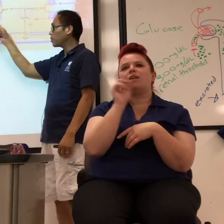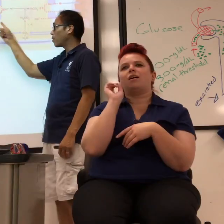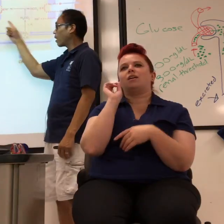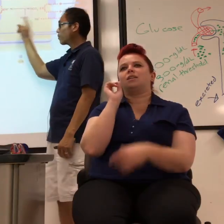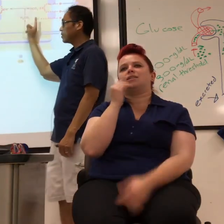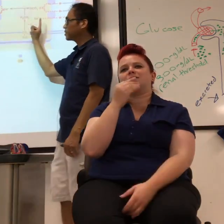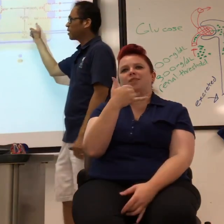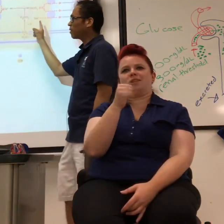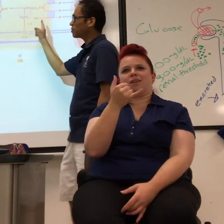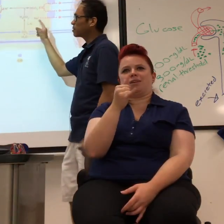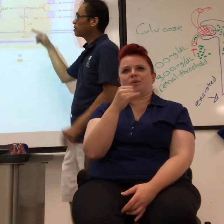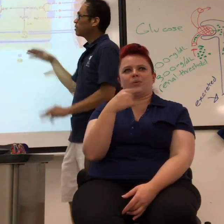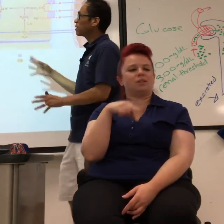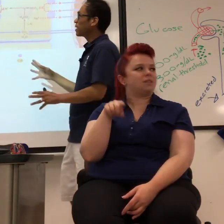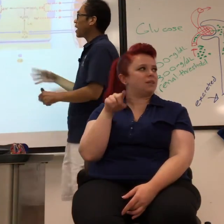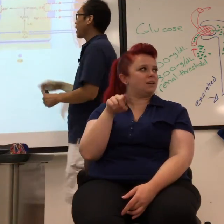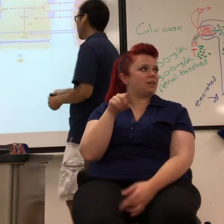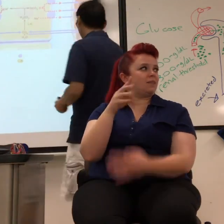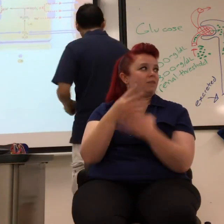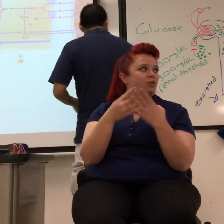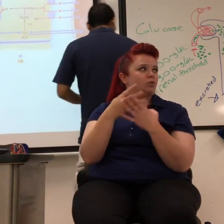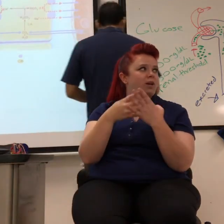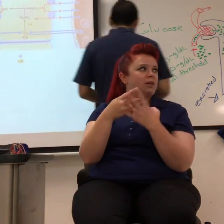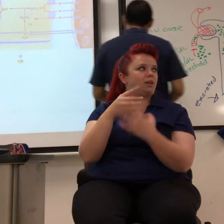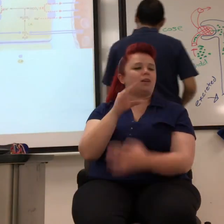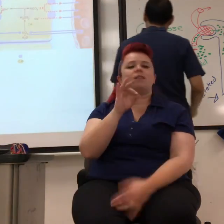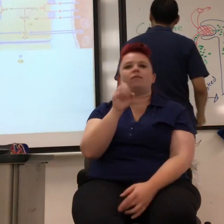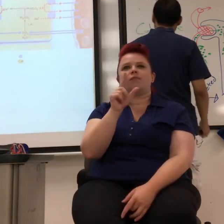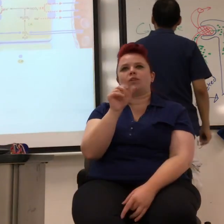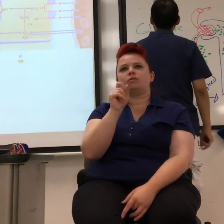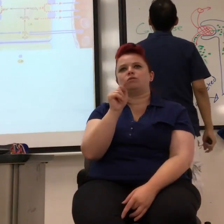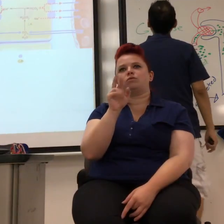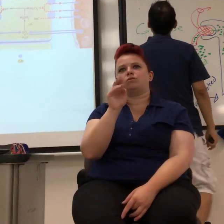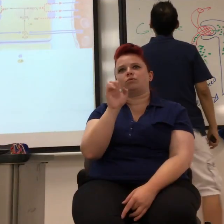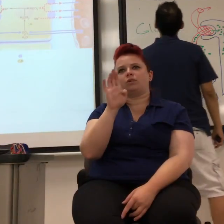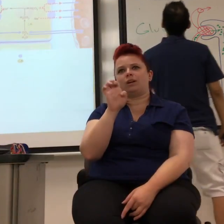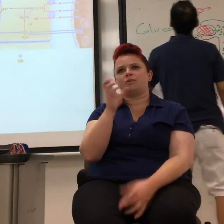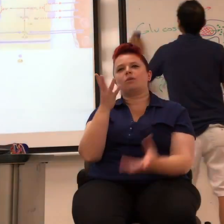Now I want you to know how these cells can affect pH.